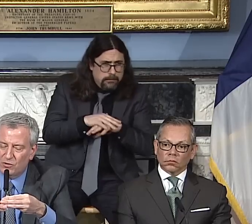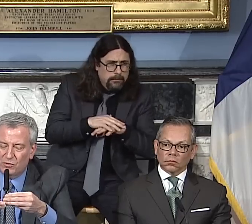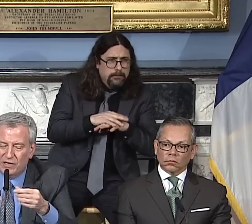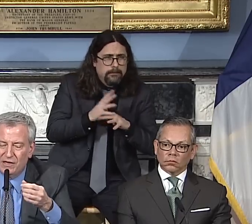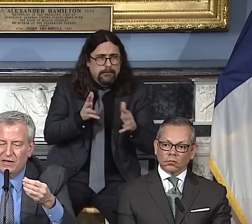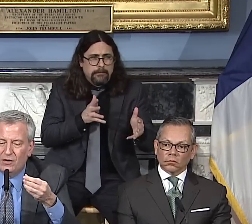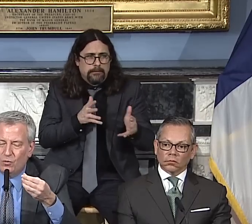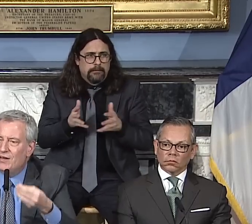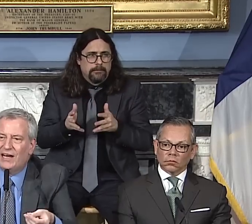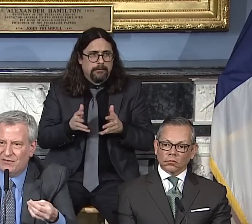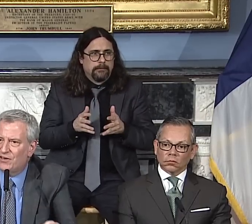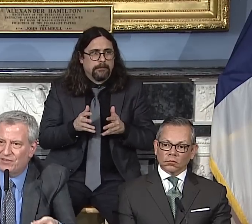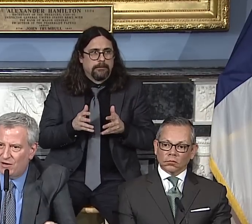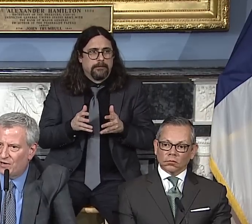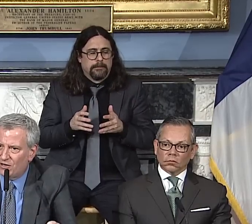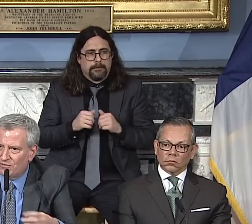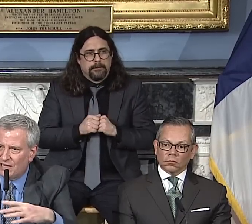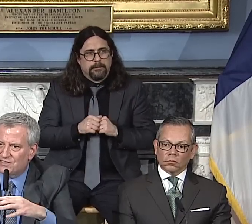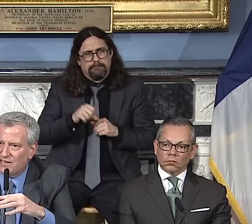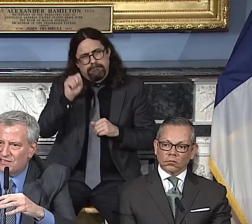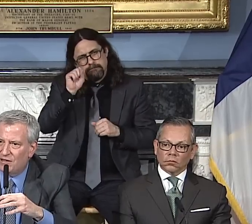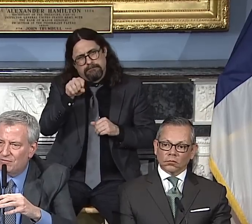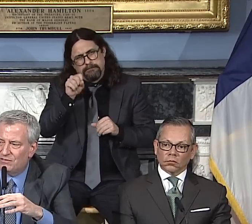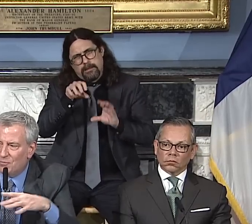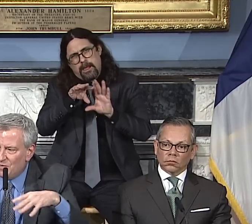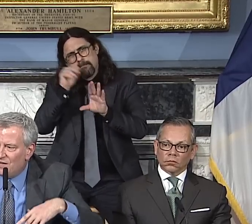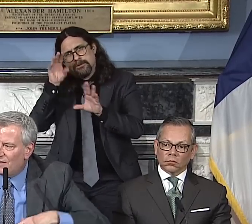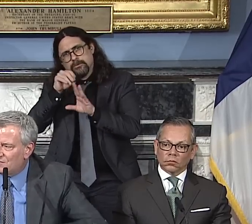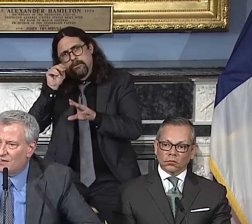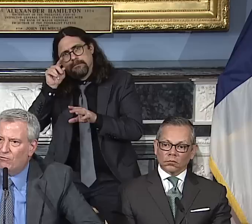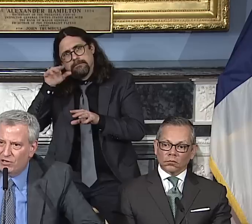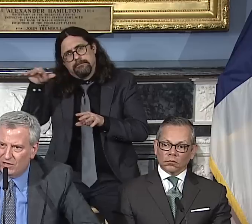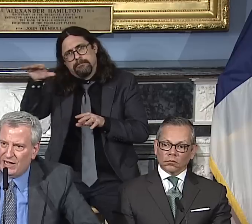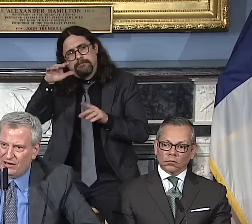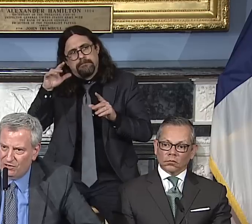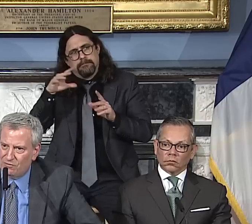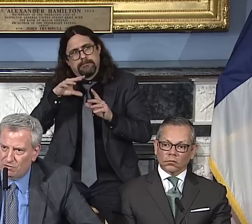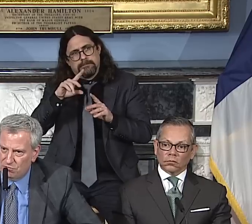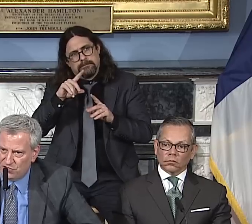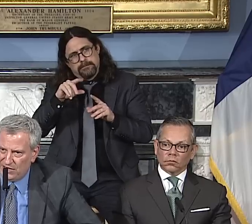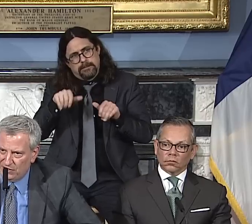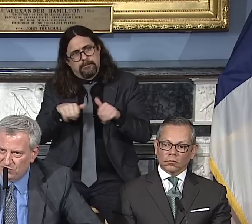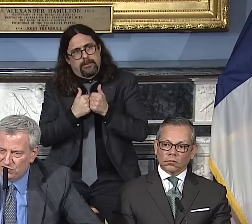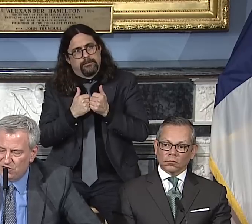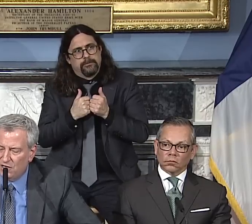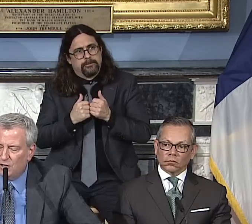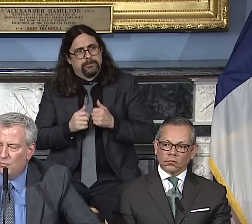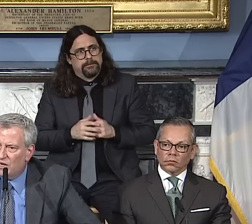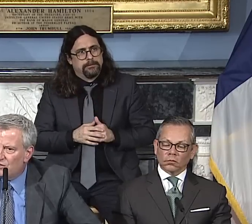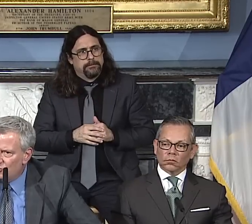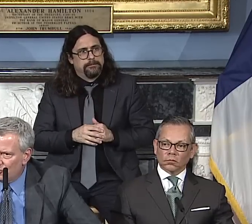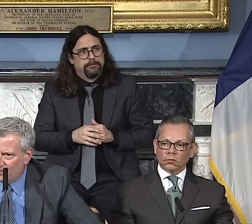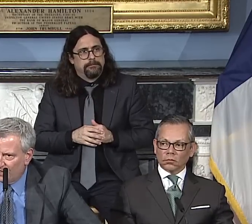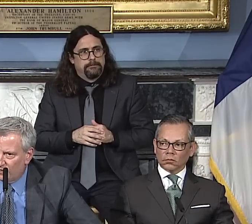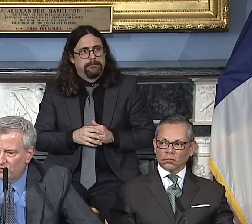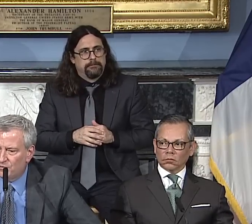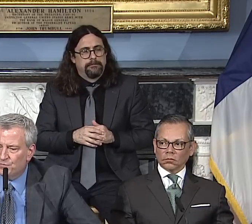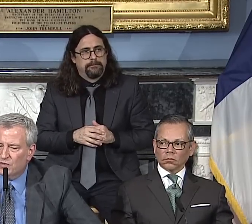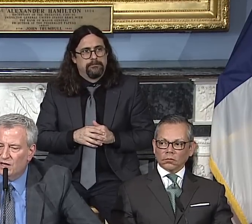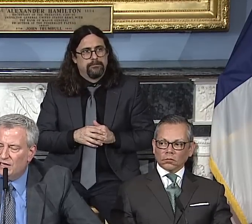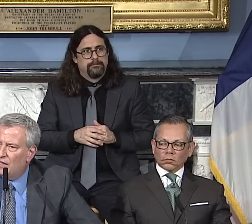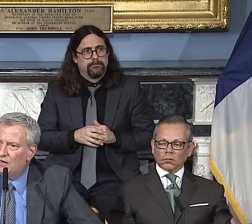that'll focal point. We got to figure that one out. That's to me, that's like a real higher level challenge. But I do